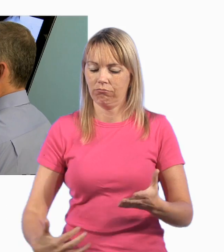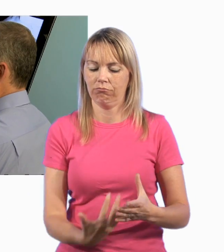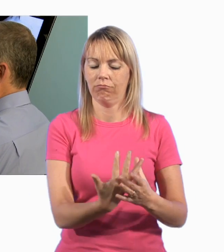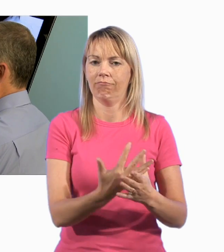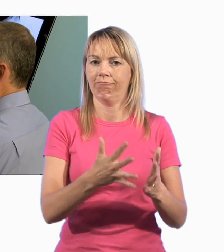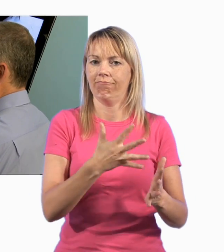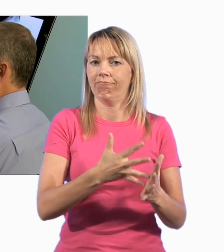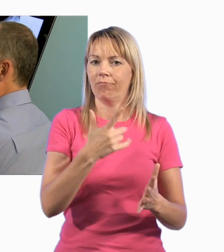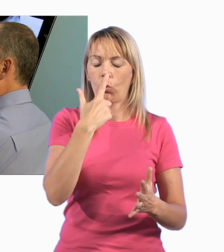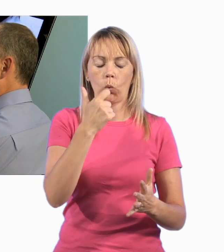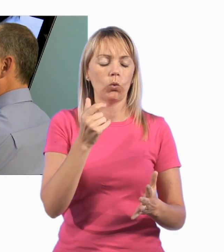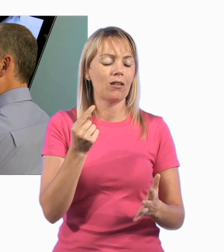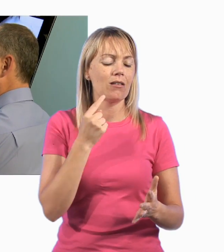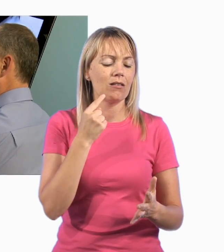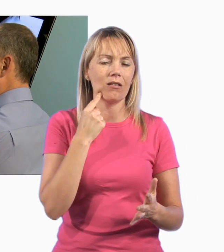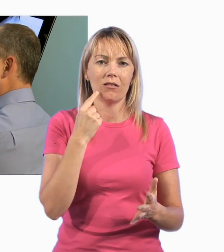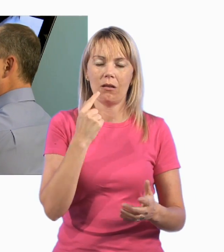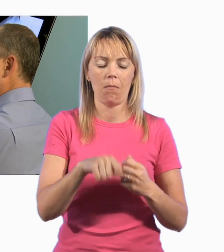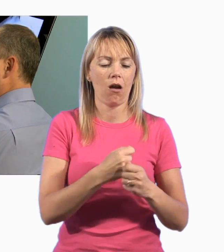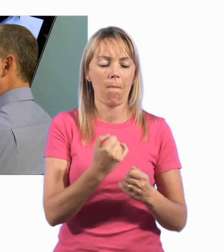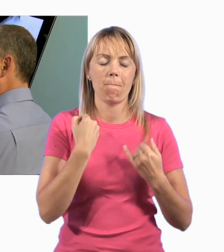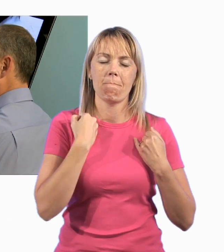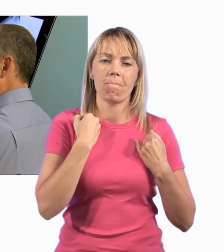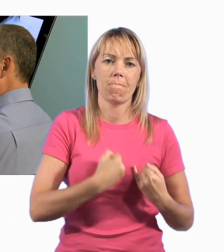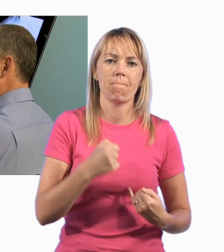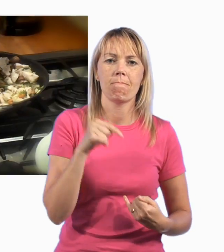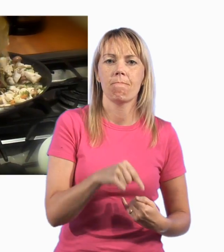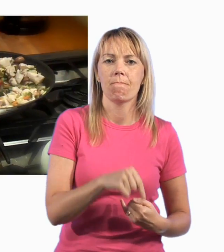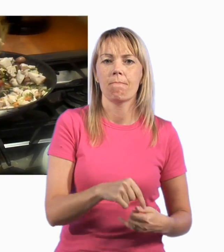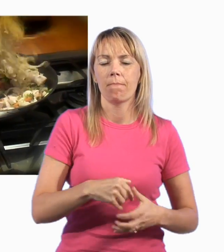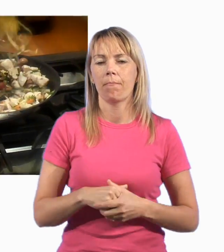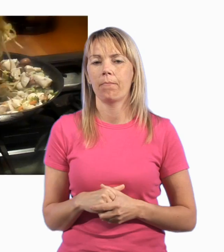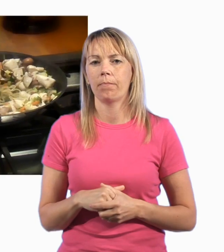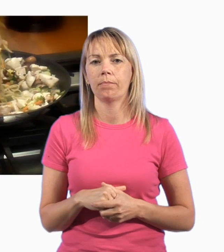pick stuff up off the chopping board and it could go wherever the bag of noodles gets put down.